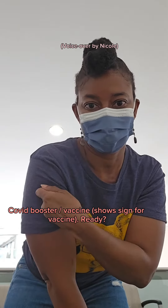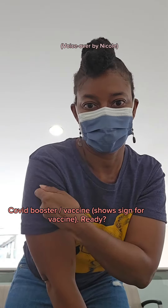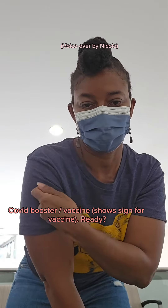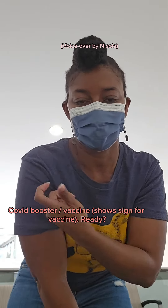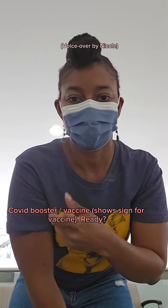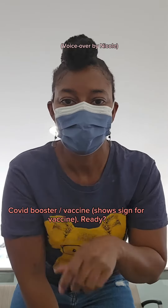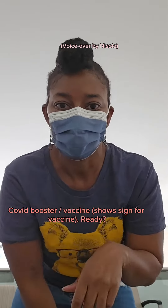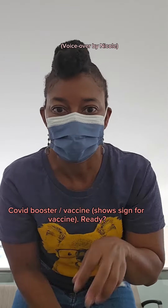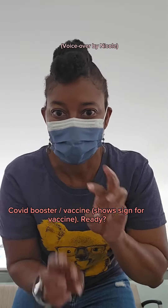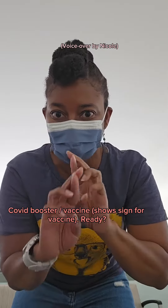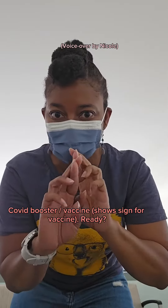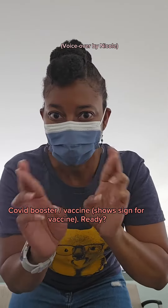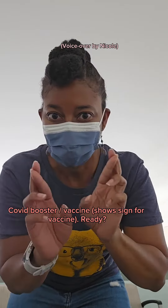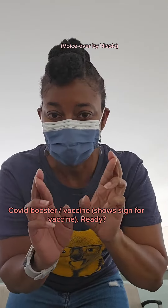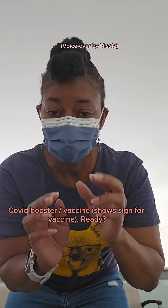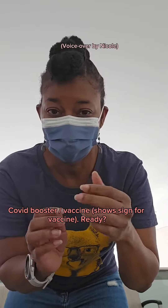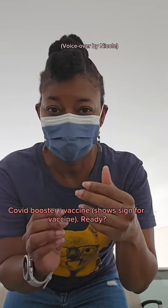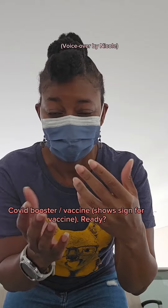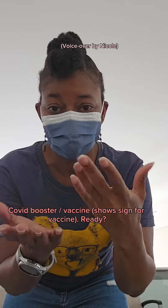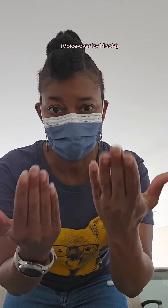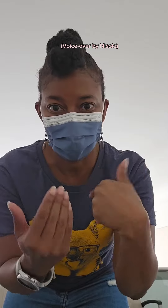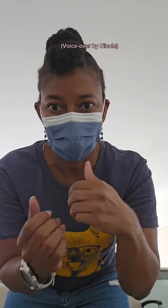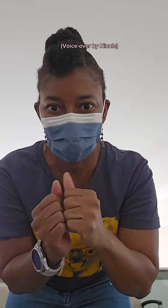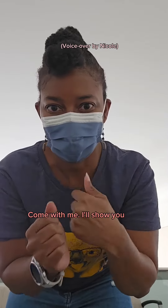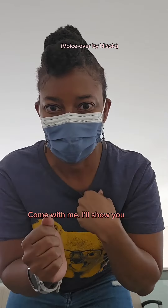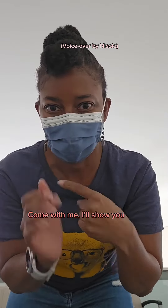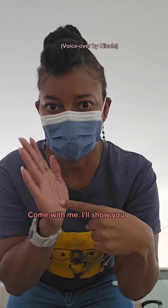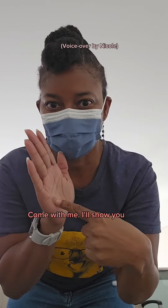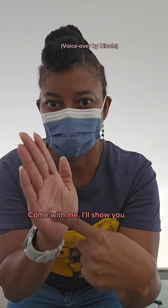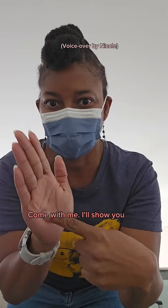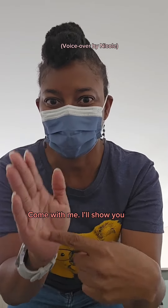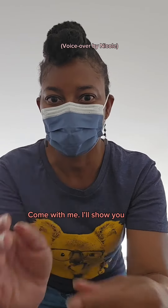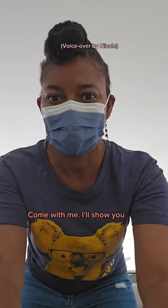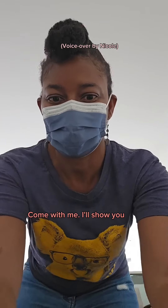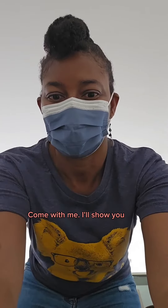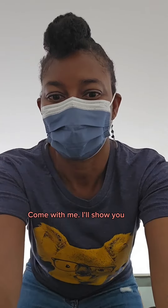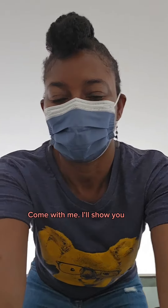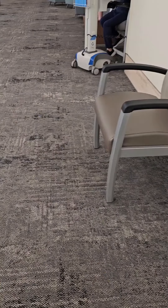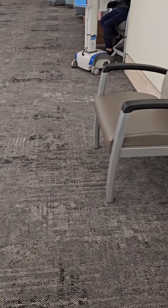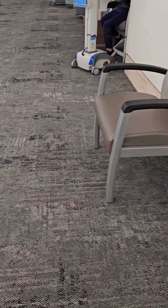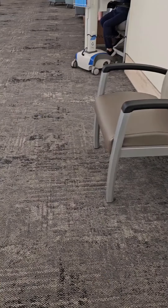vaccine. Ready? Come with me, I'll show you.